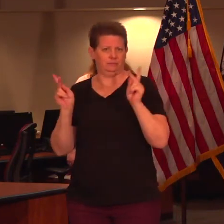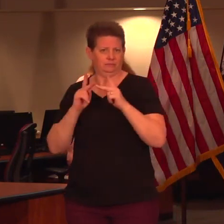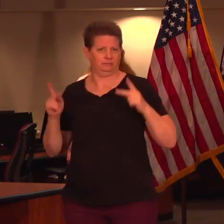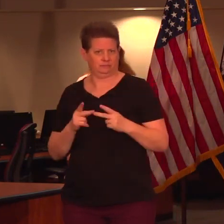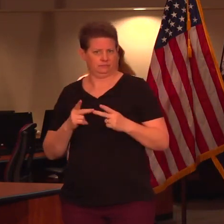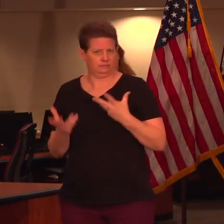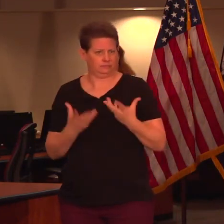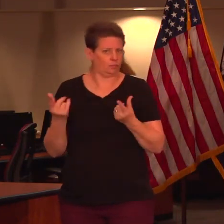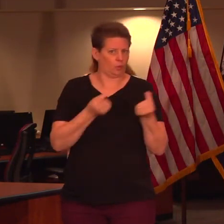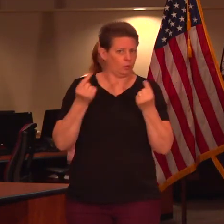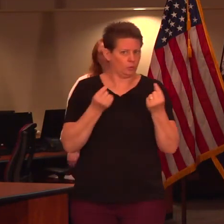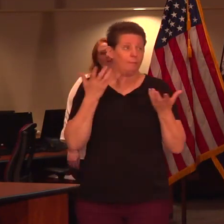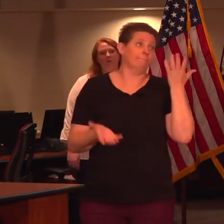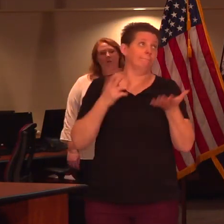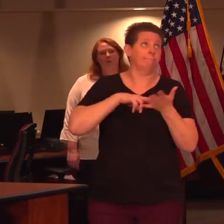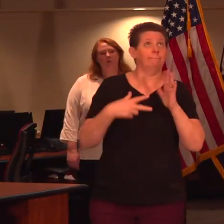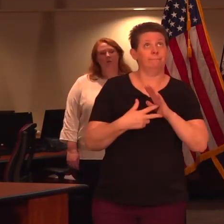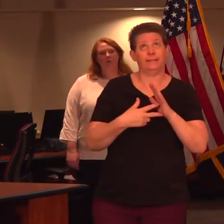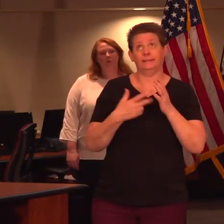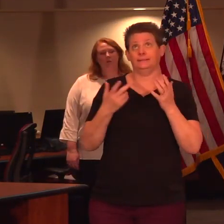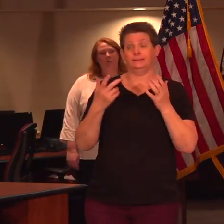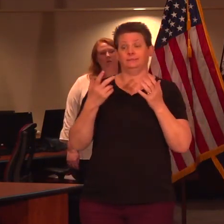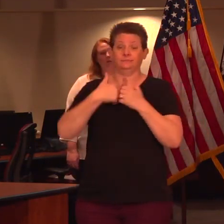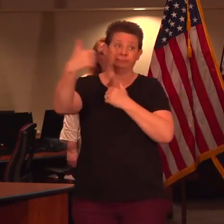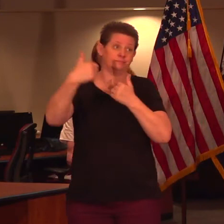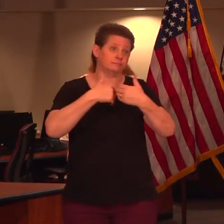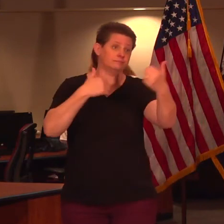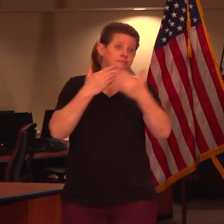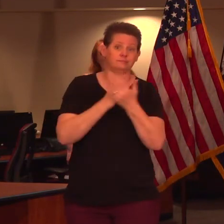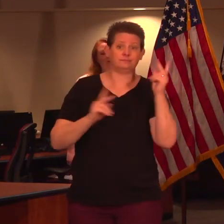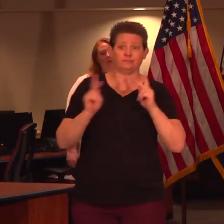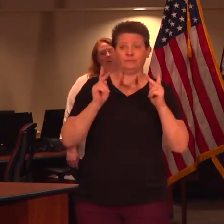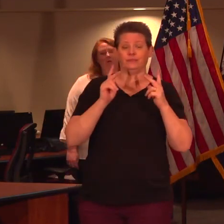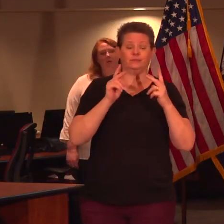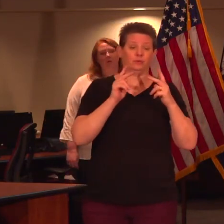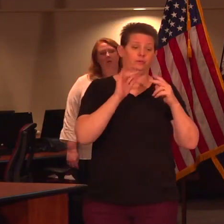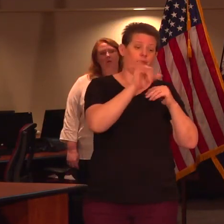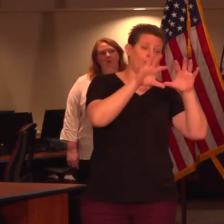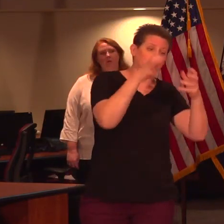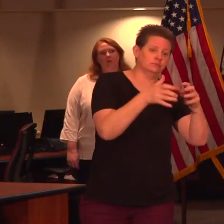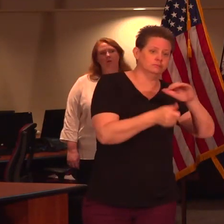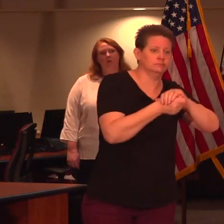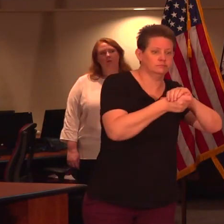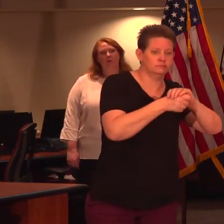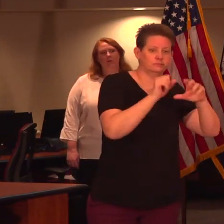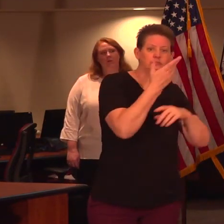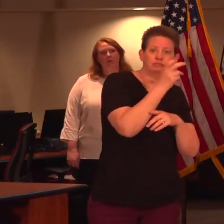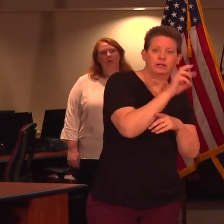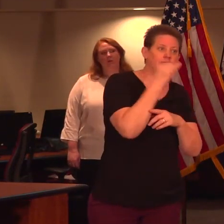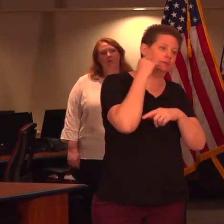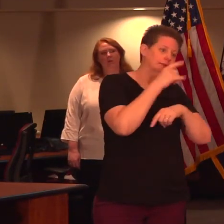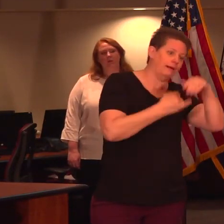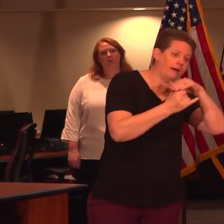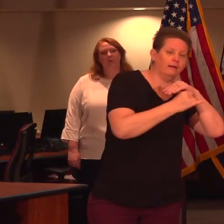well. So it might mean separating some people in shelters in terms of whether they need to be